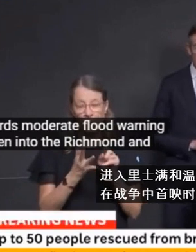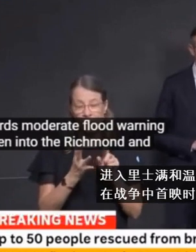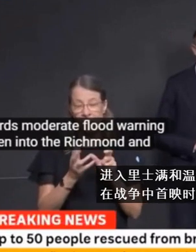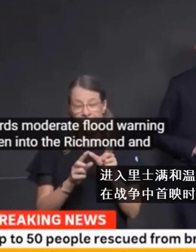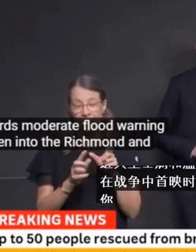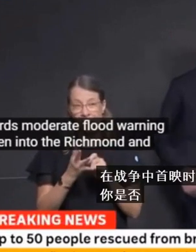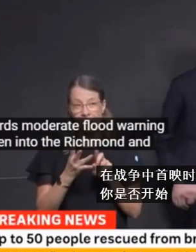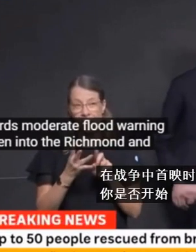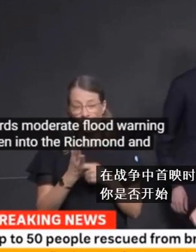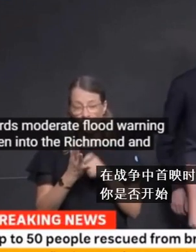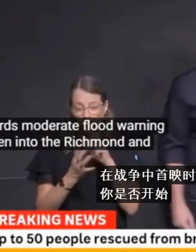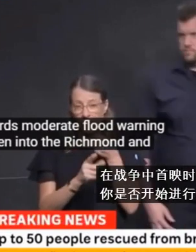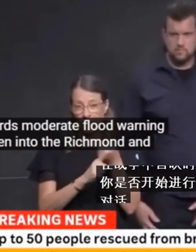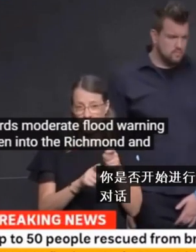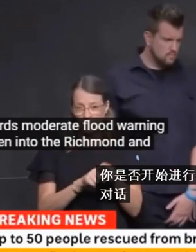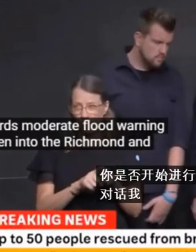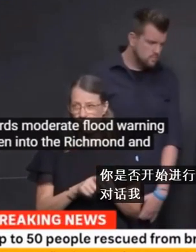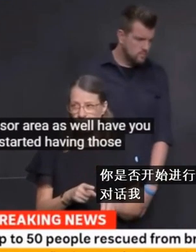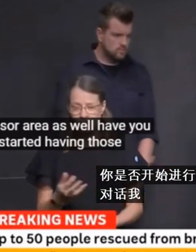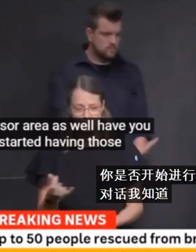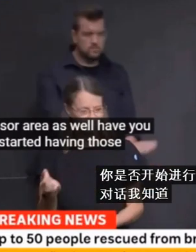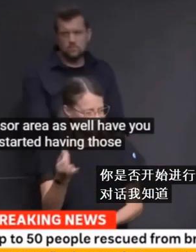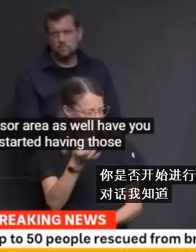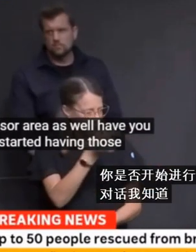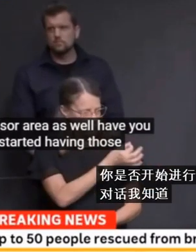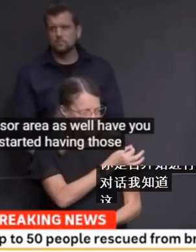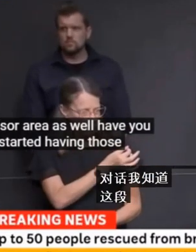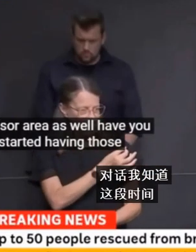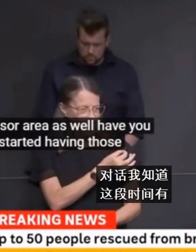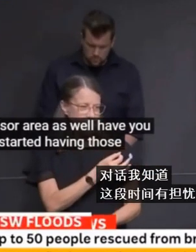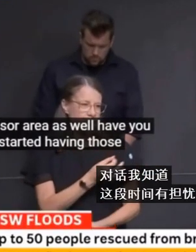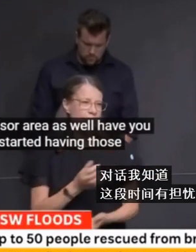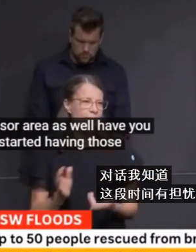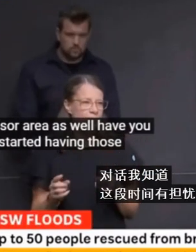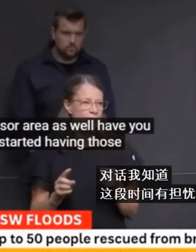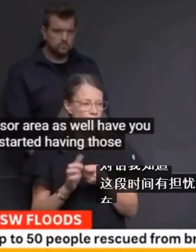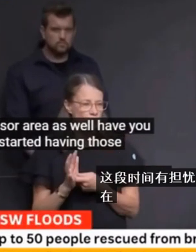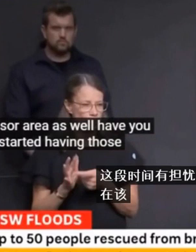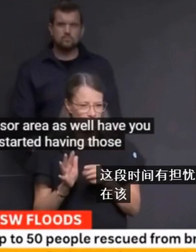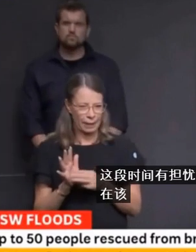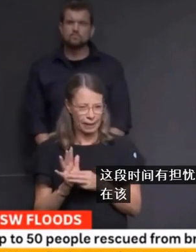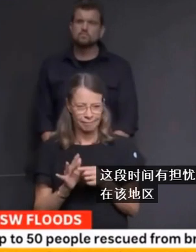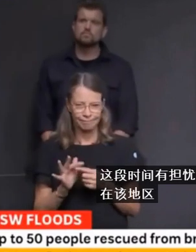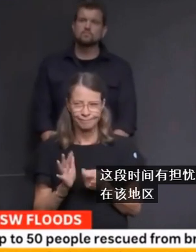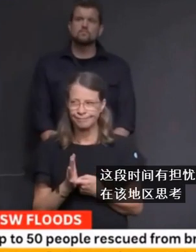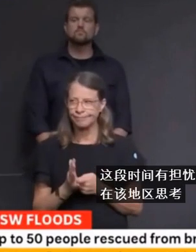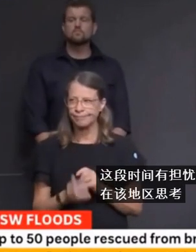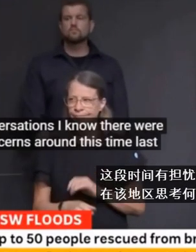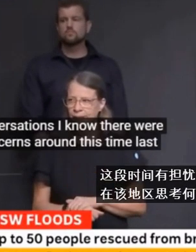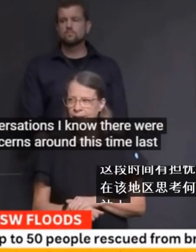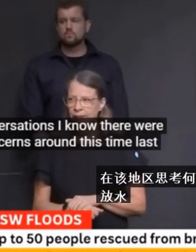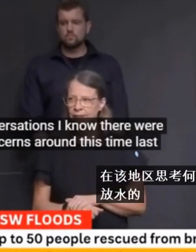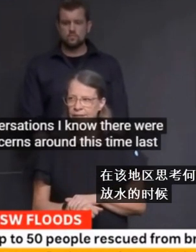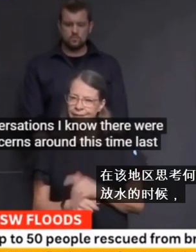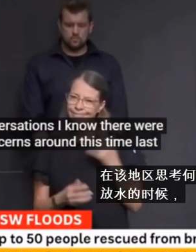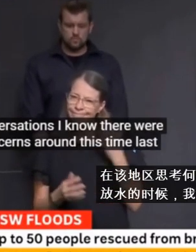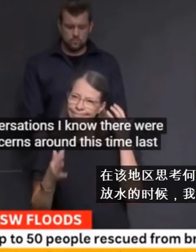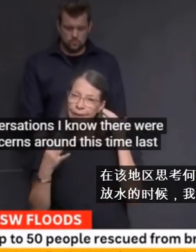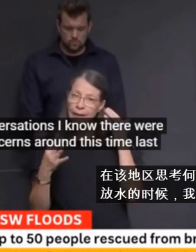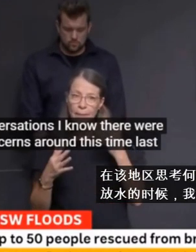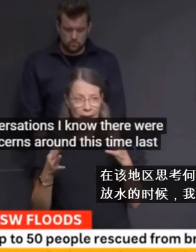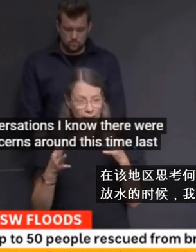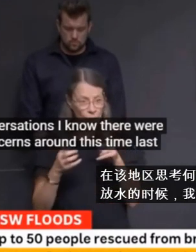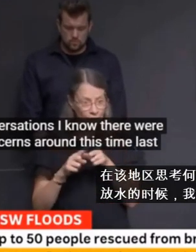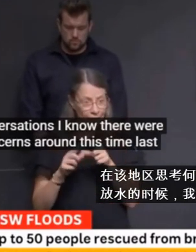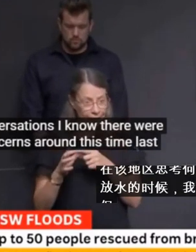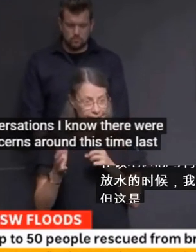Dam, have you started having those conversations? I know there were concerns around this time last year where we saw floods in the area about when we released water.